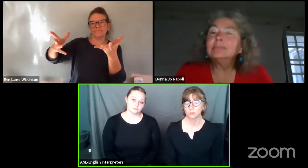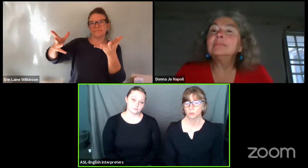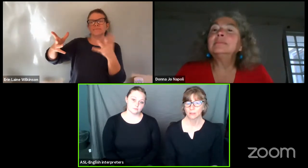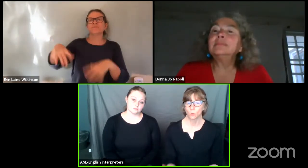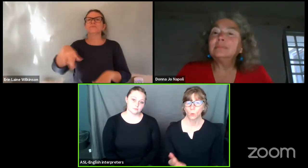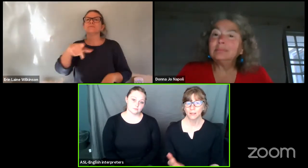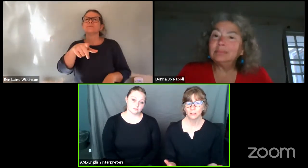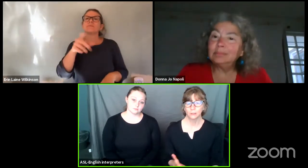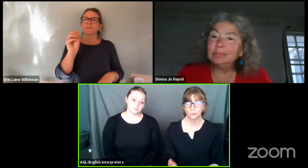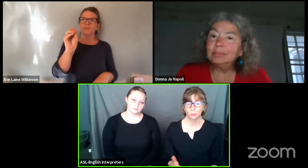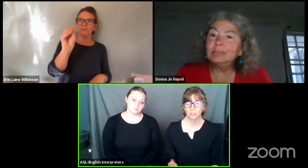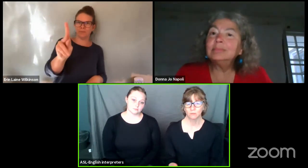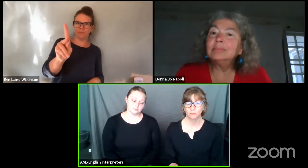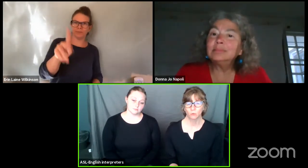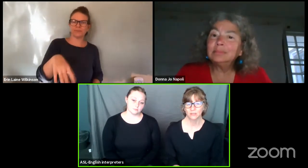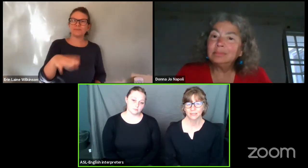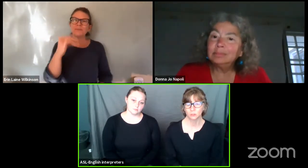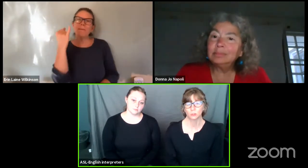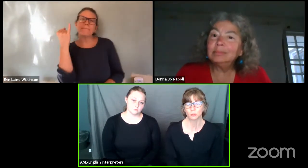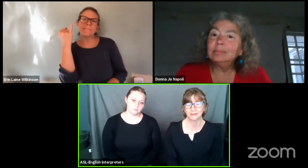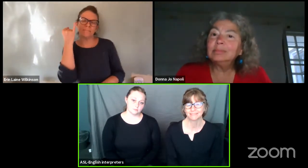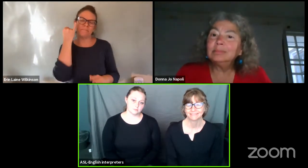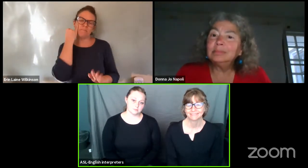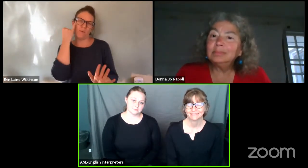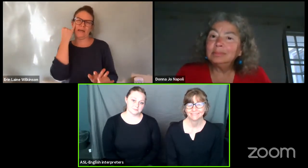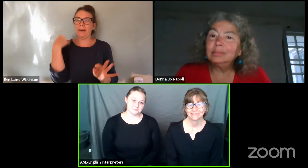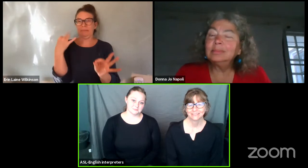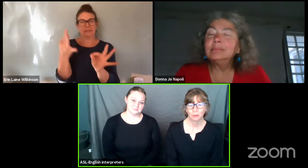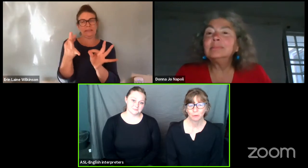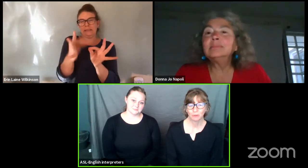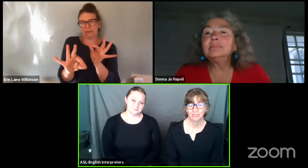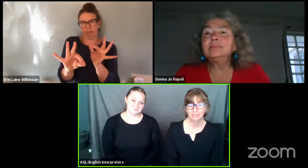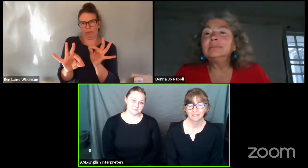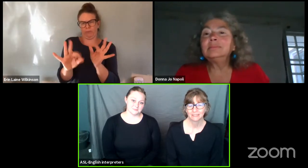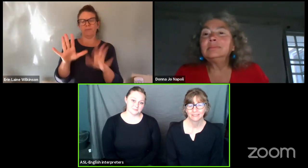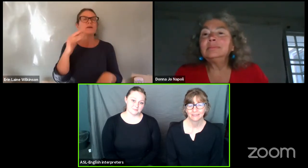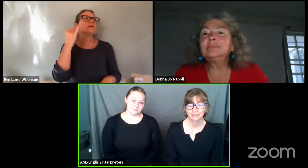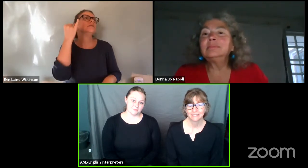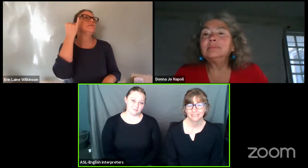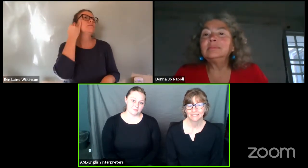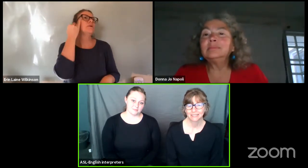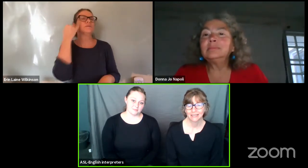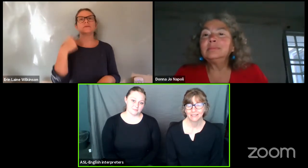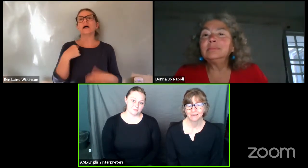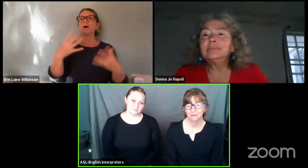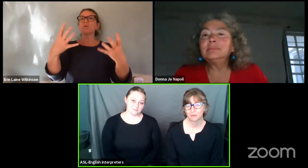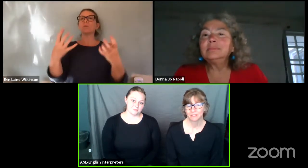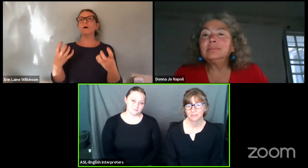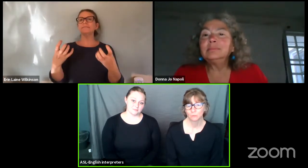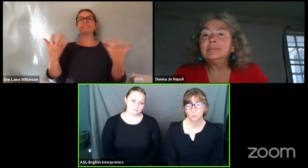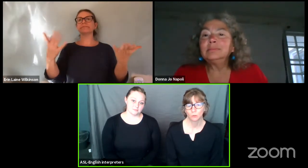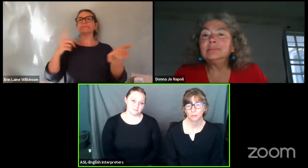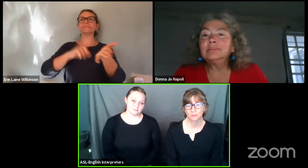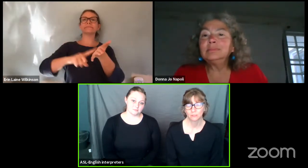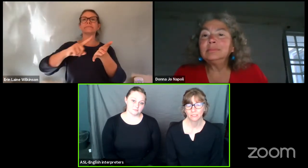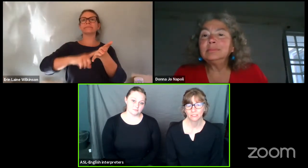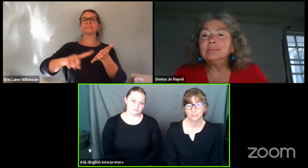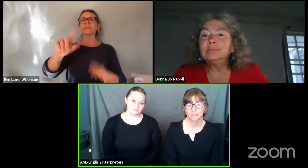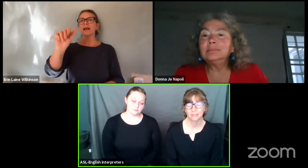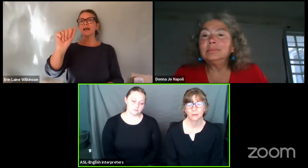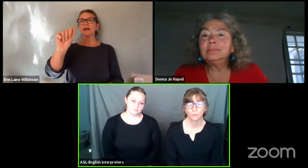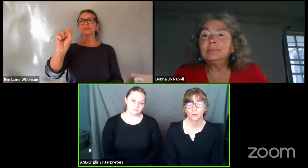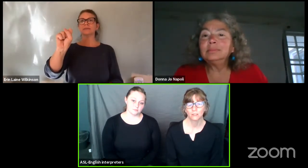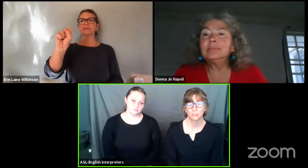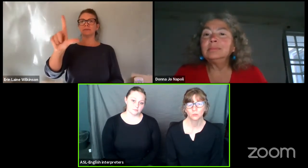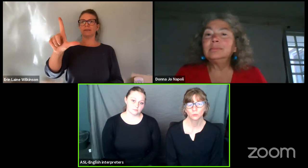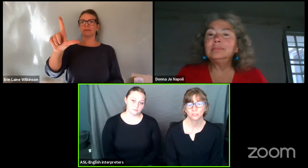to answer, like what you're looking for the answer to. So let's say, with a simple explanation,